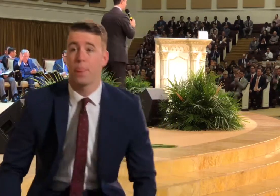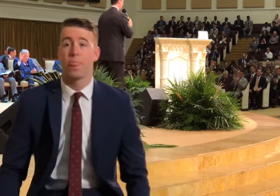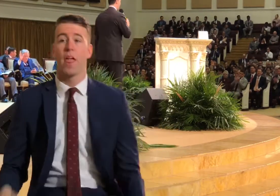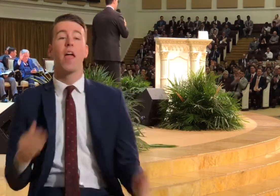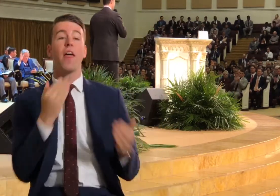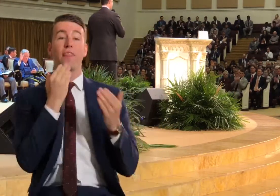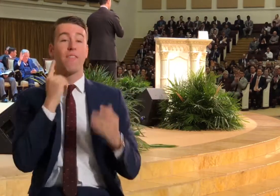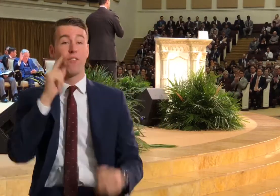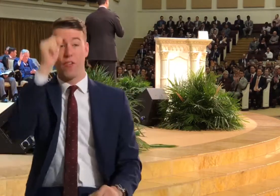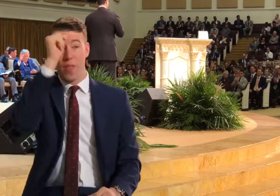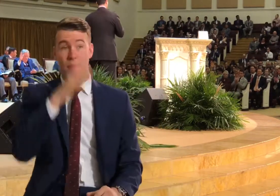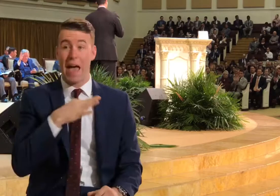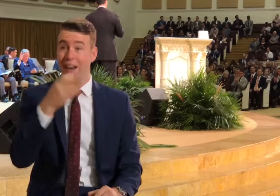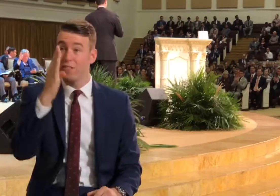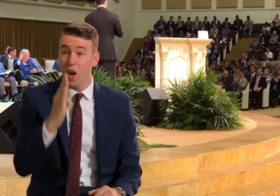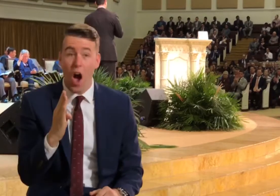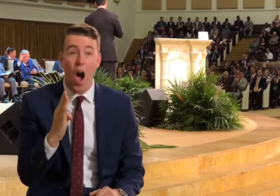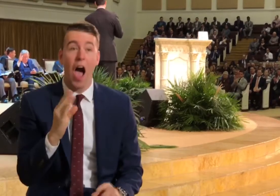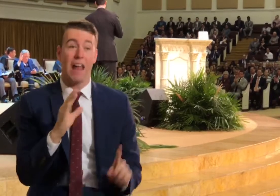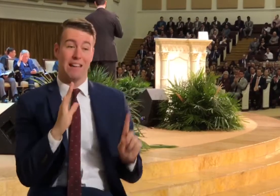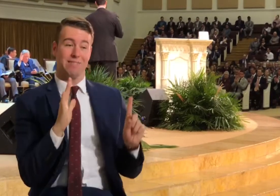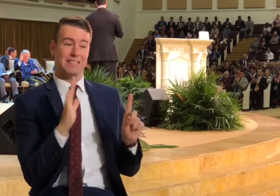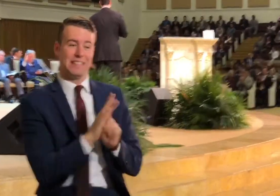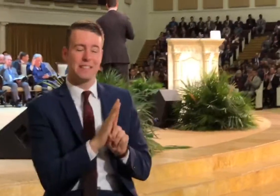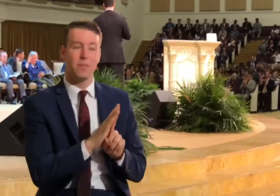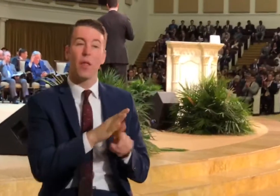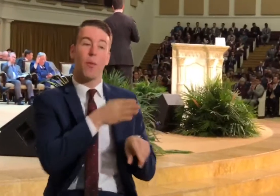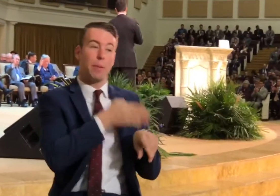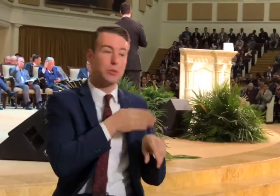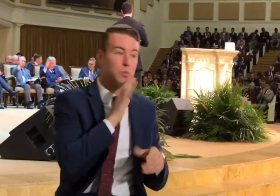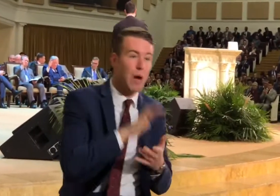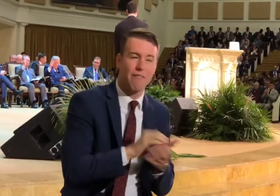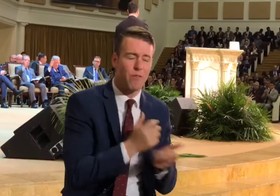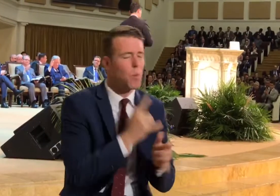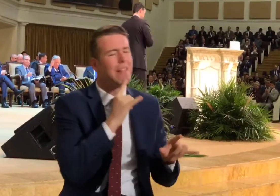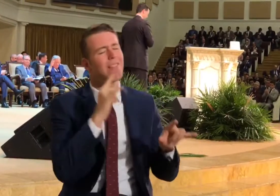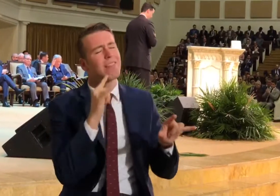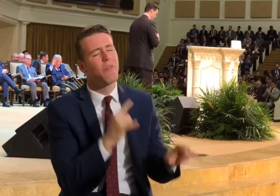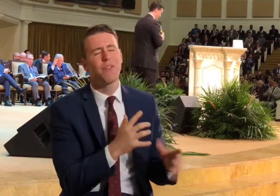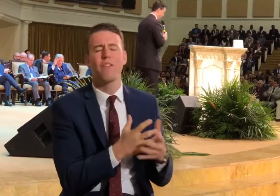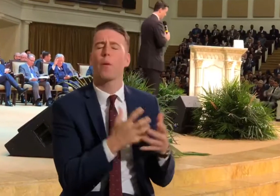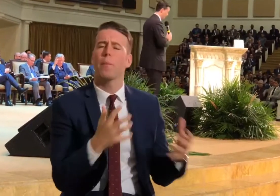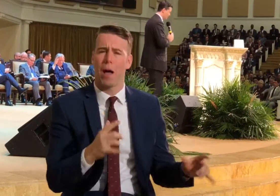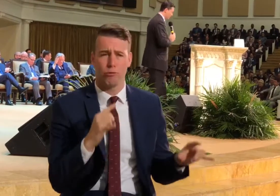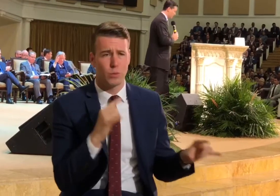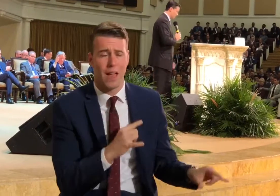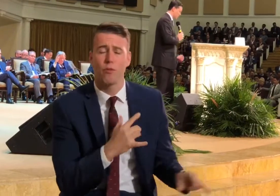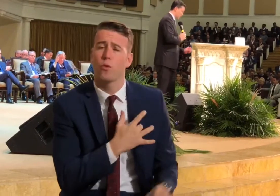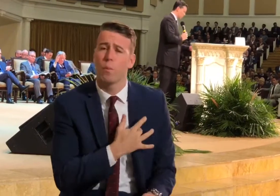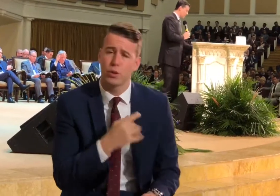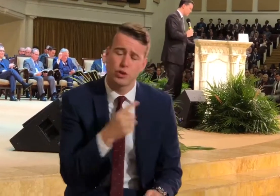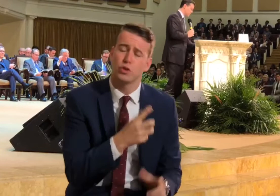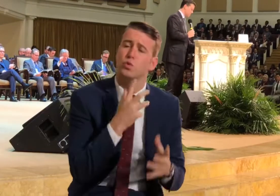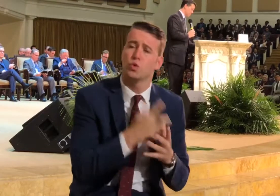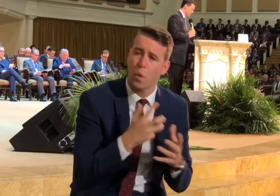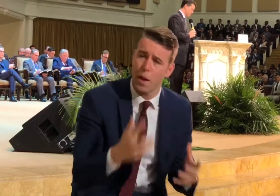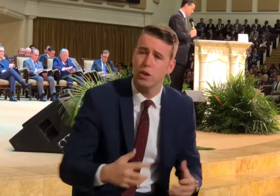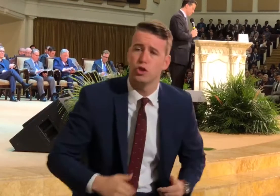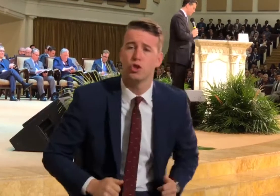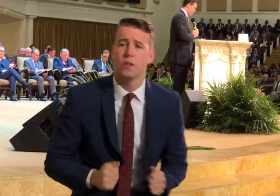man of God and his precious wife and her family? We love you, Brother Young. Appreciate you so